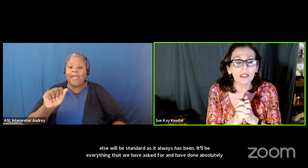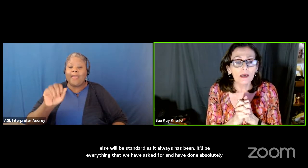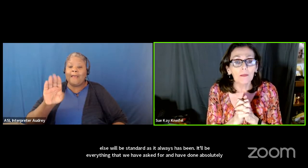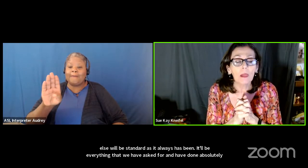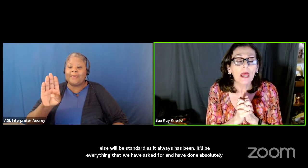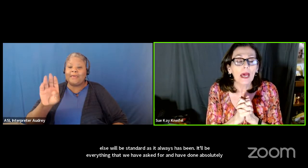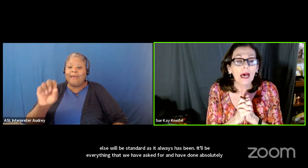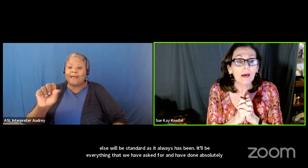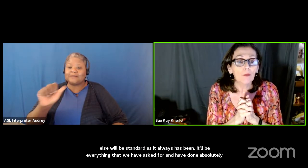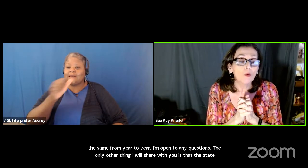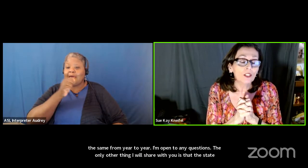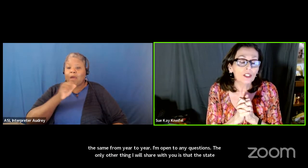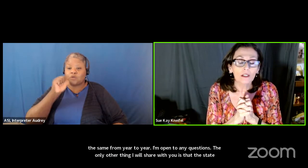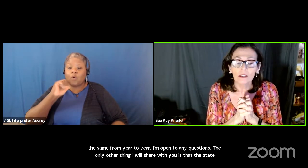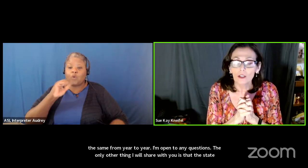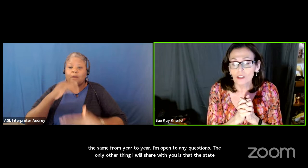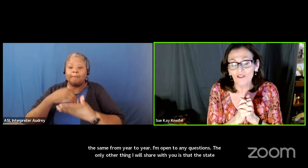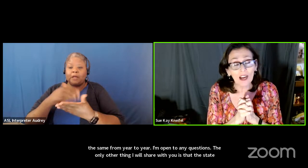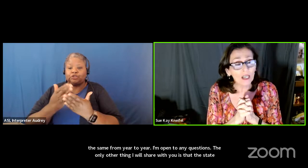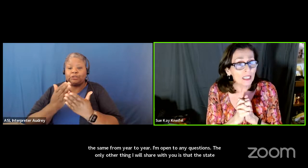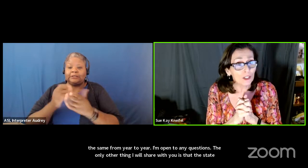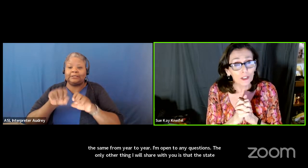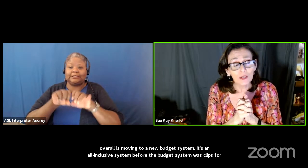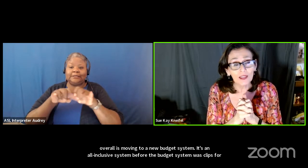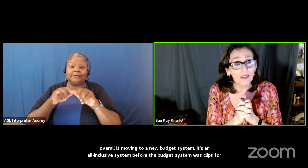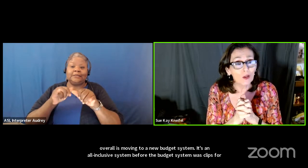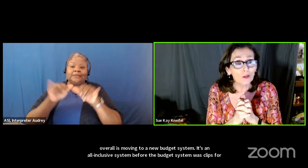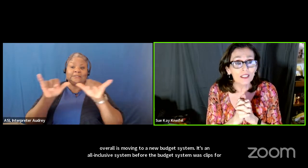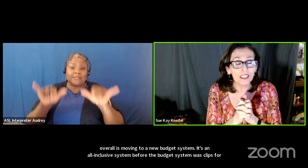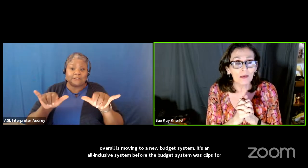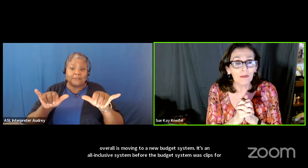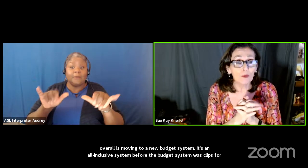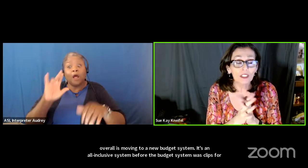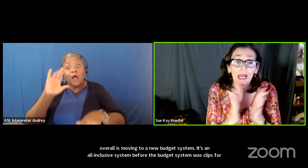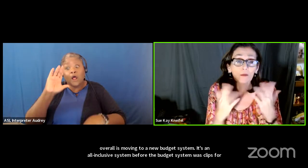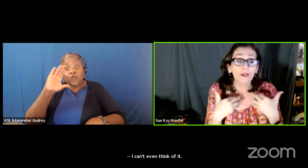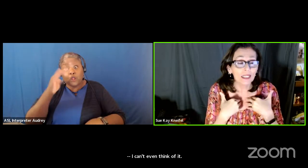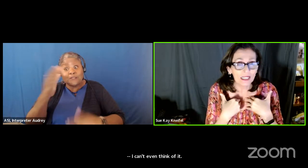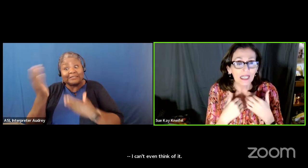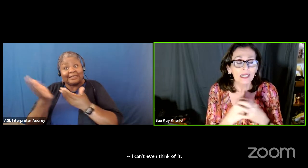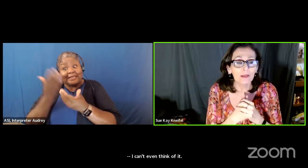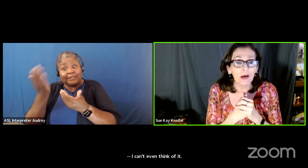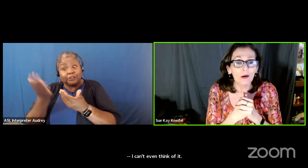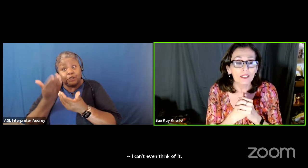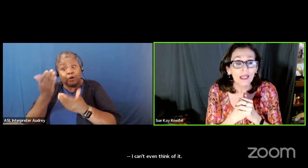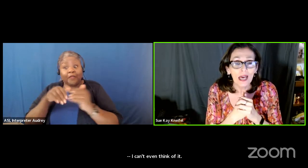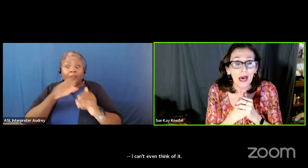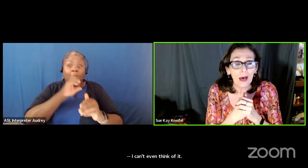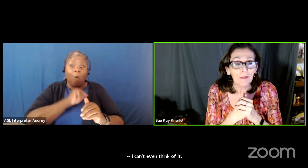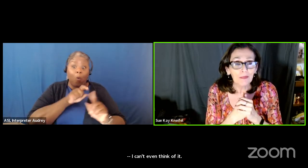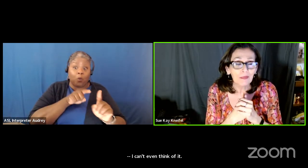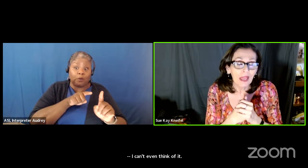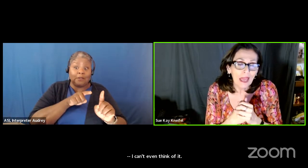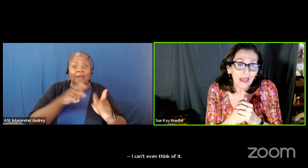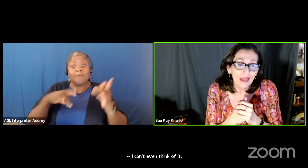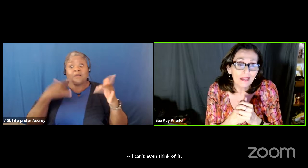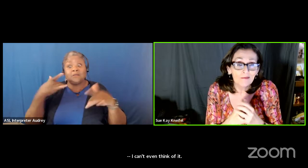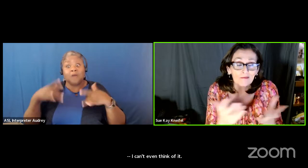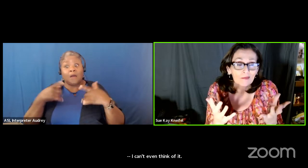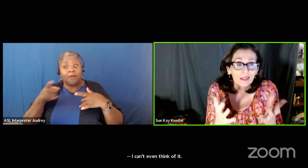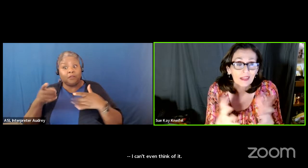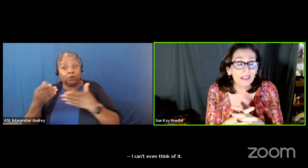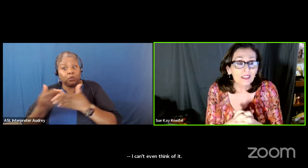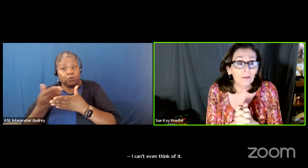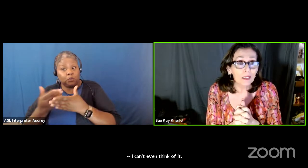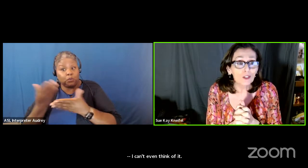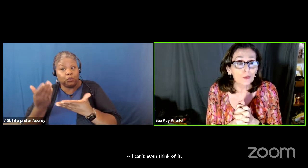Budget System, which looks far easier than the old system, which I'm really excited about.